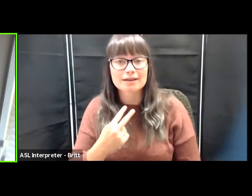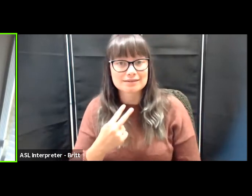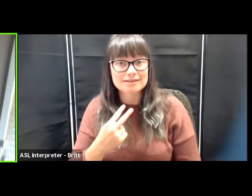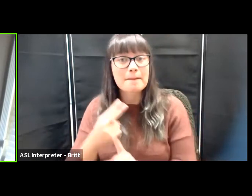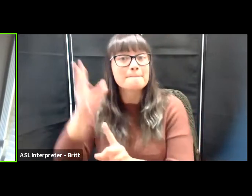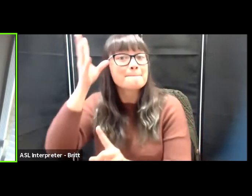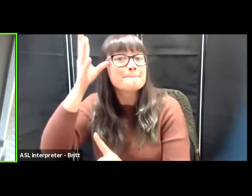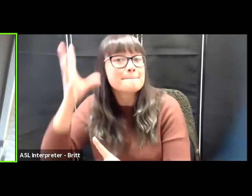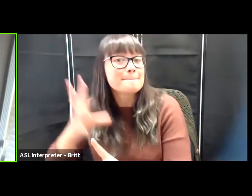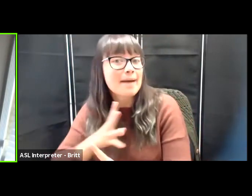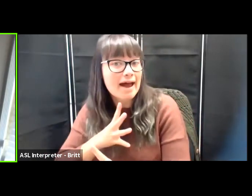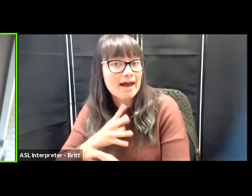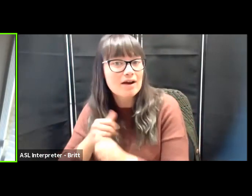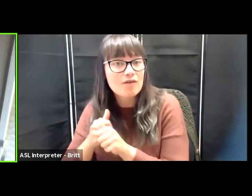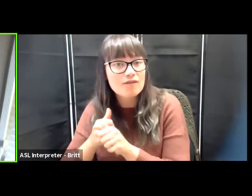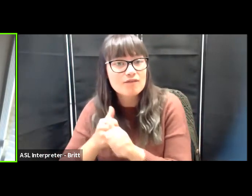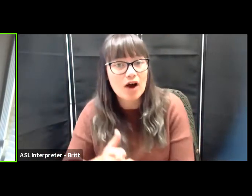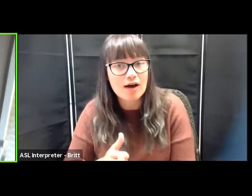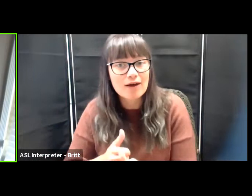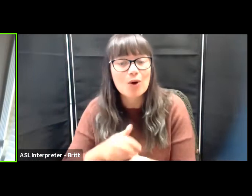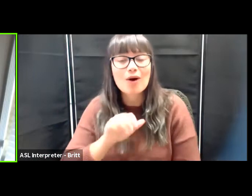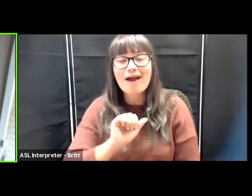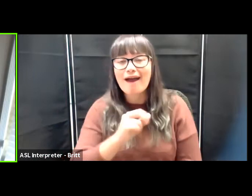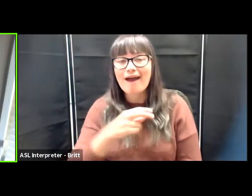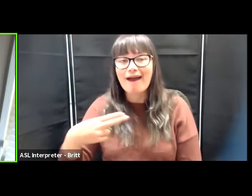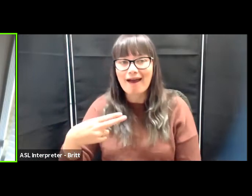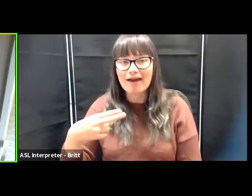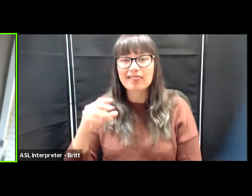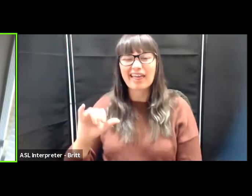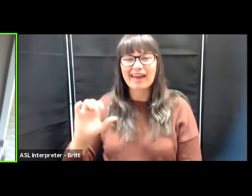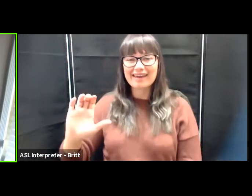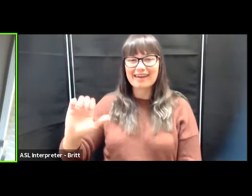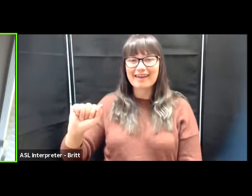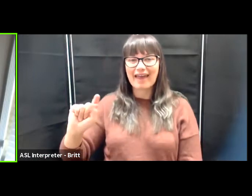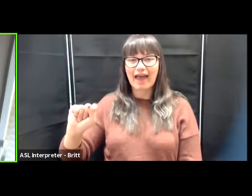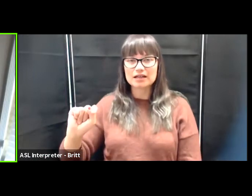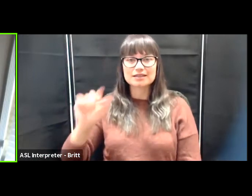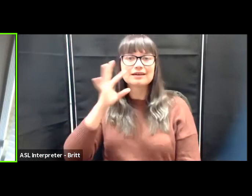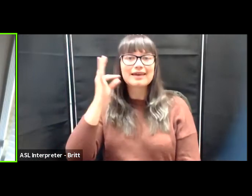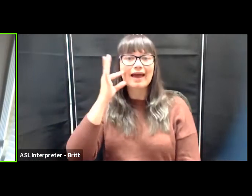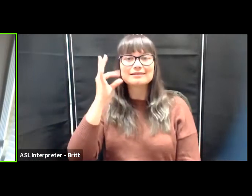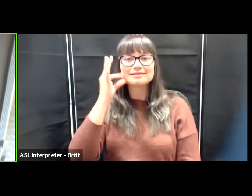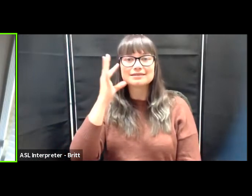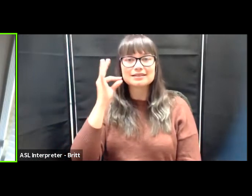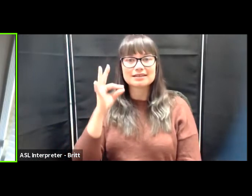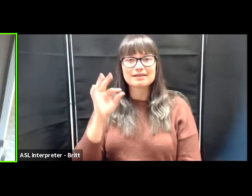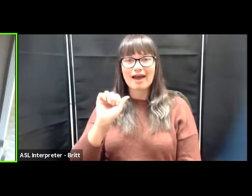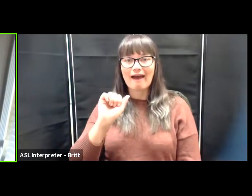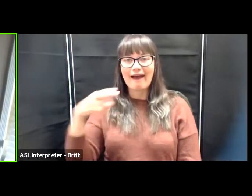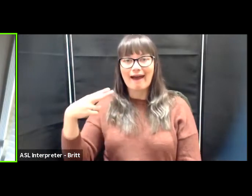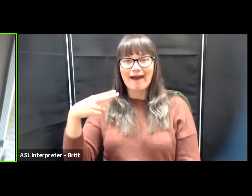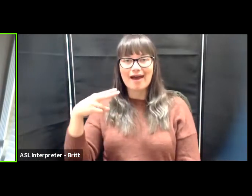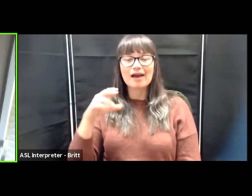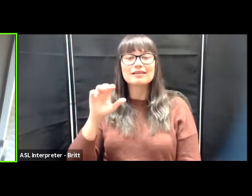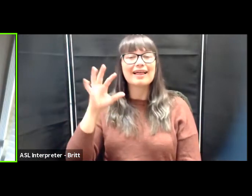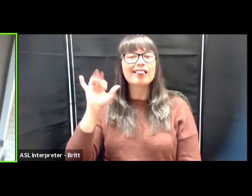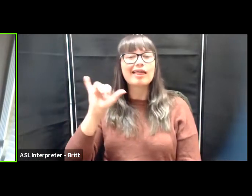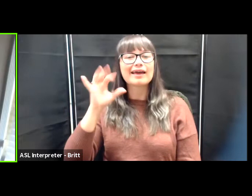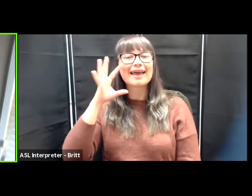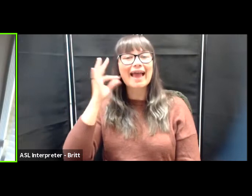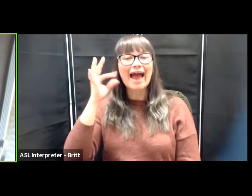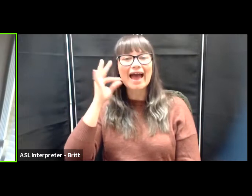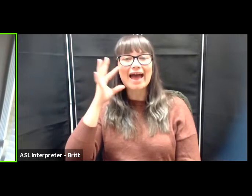a 5-tone ah as in cat. So we'll cover an easy range, up and down a